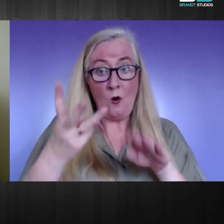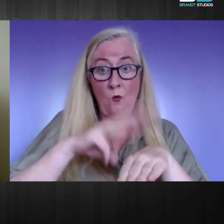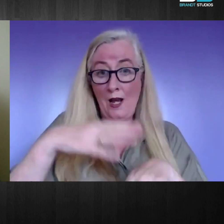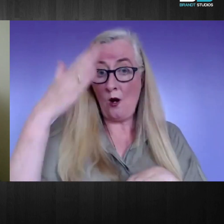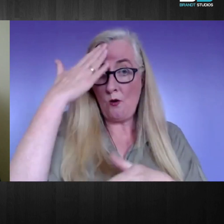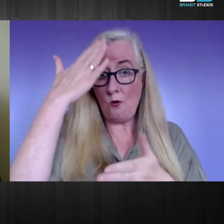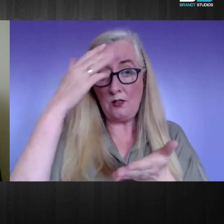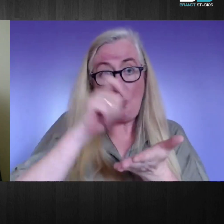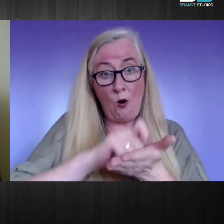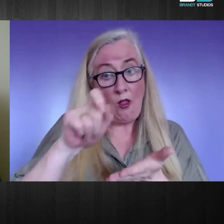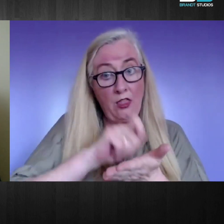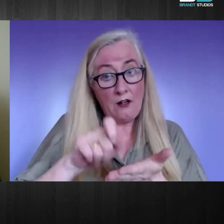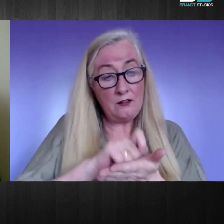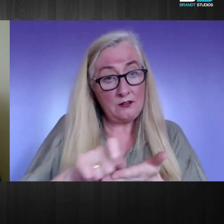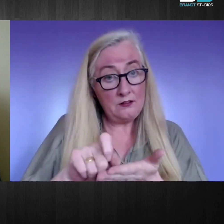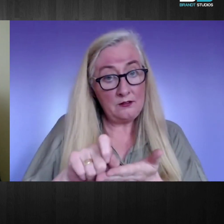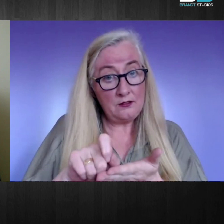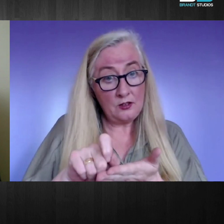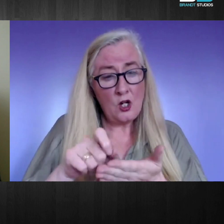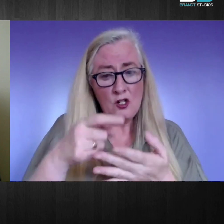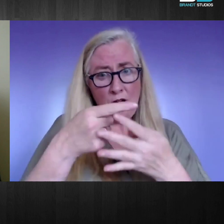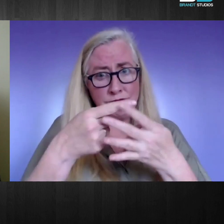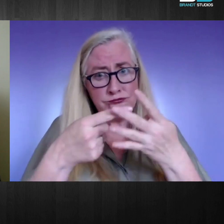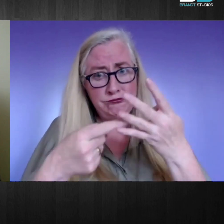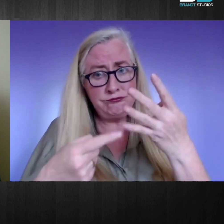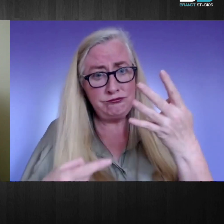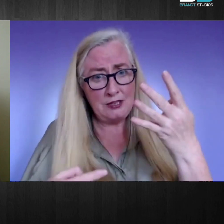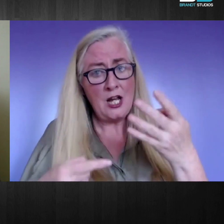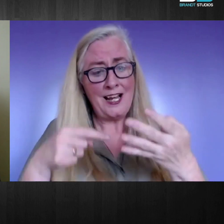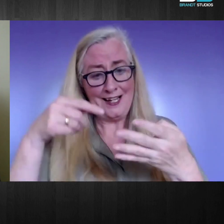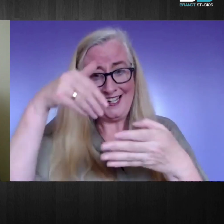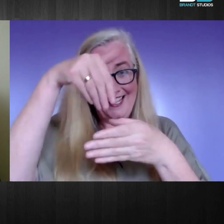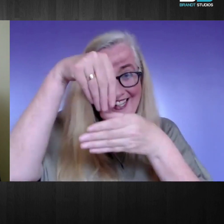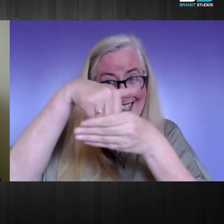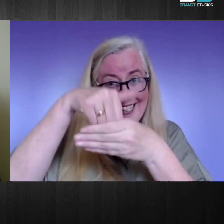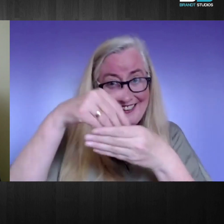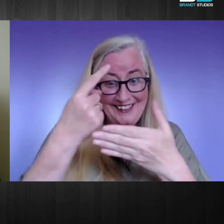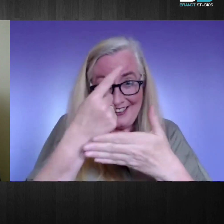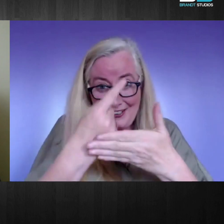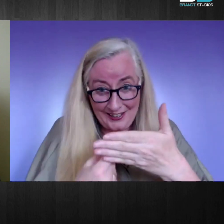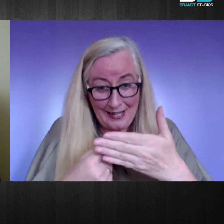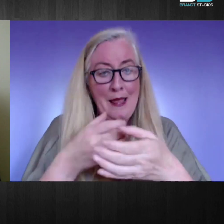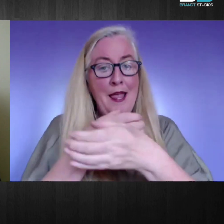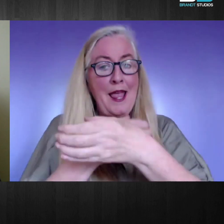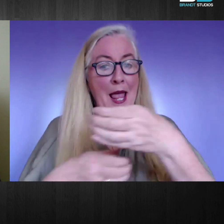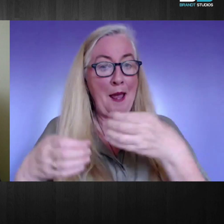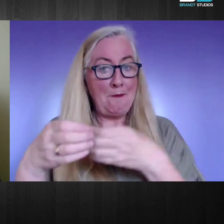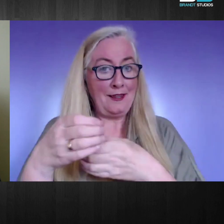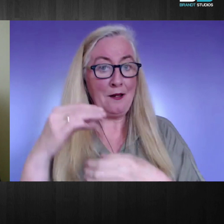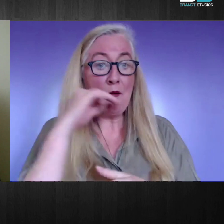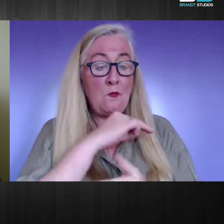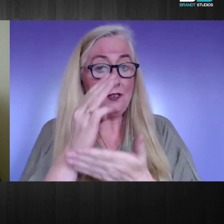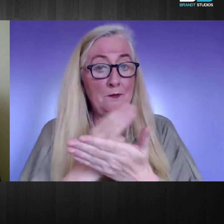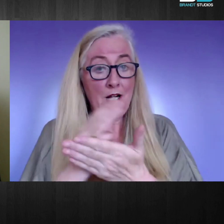to, for me at least, seems to have empathy at the core of it, or at least empathy is a big part. Can you tell us about your